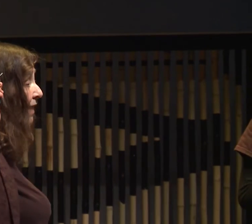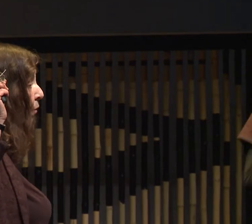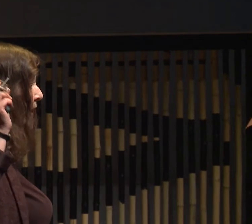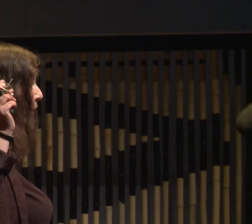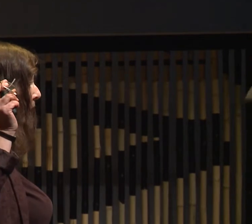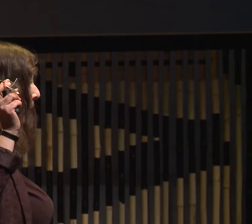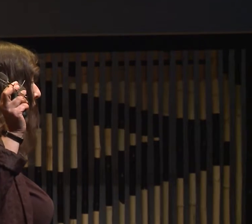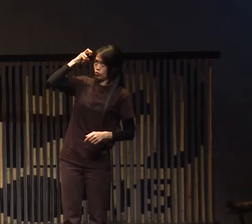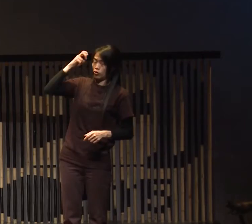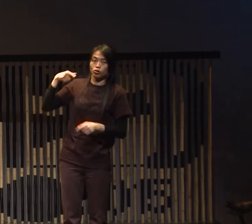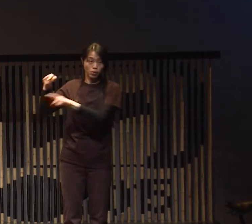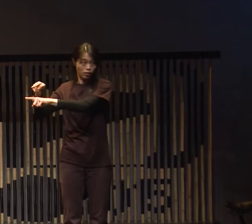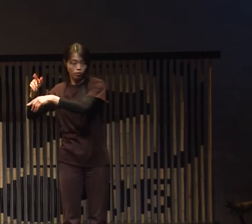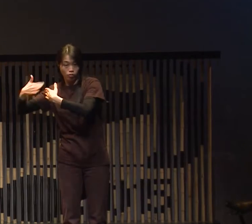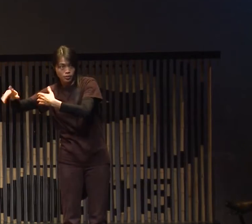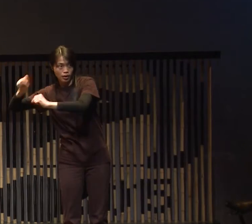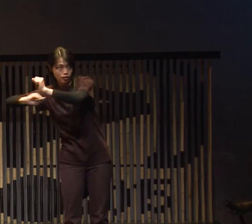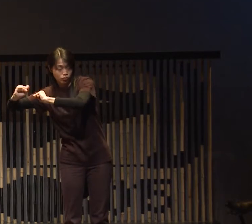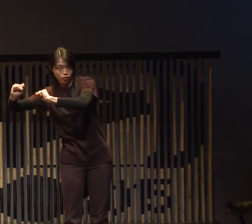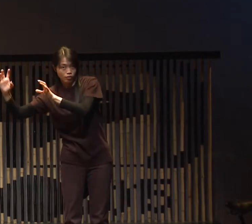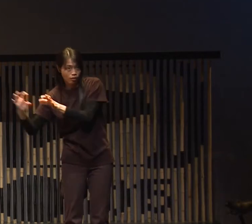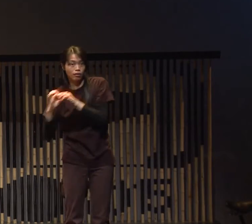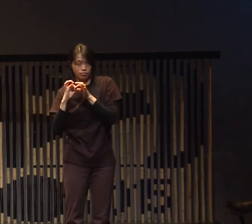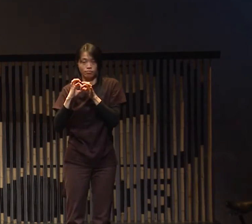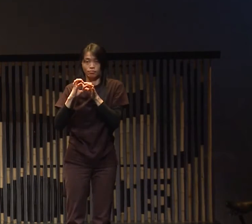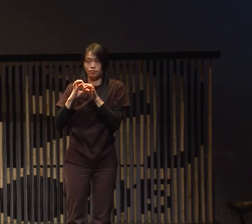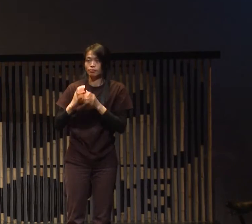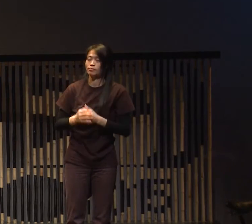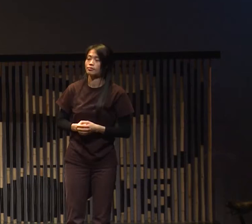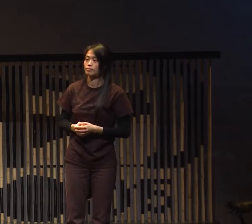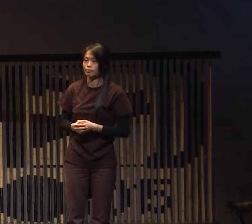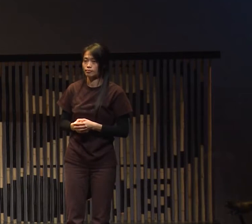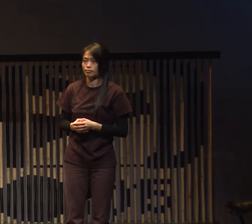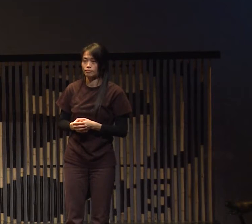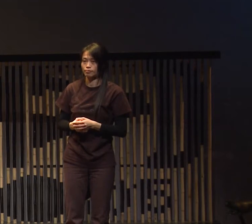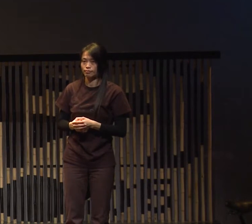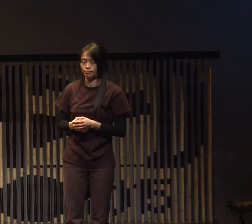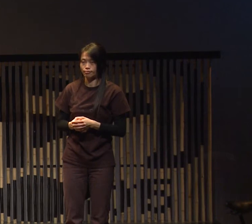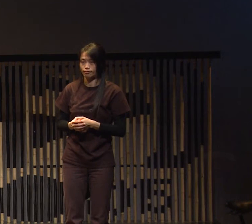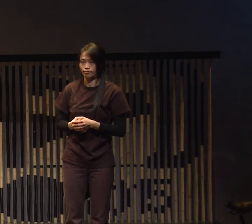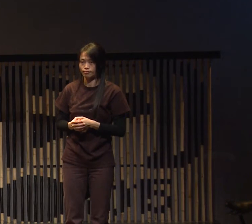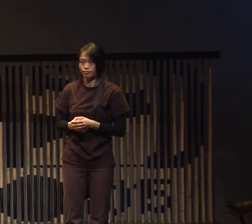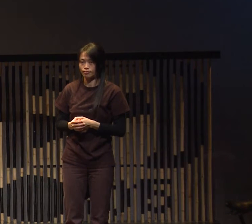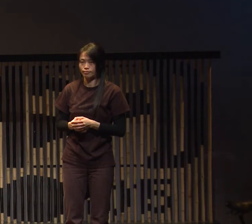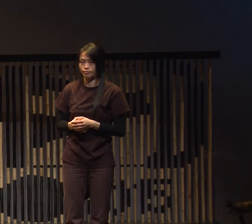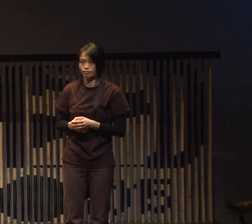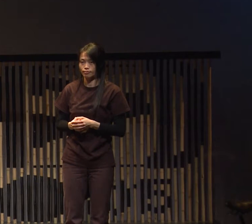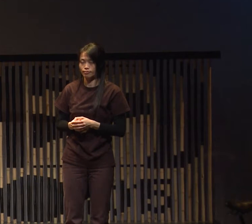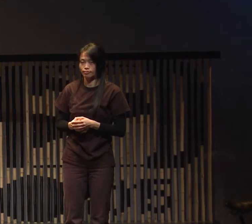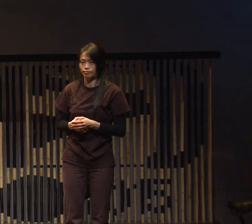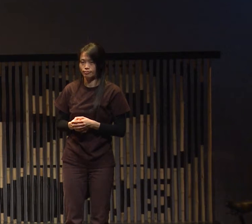this wonderful imaginative space is not separate from the world of action. We have to carry it